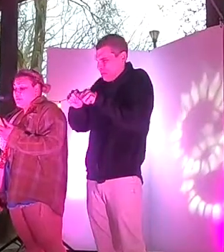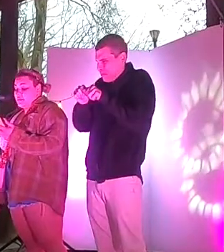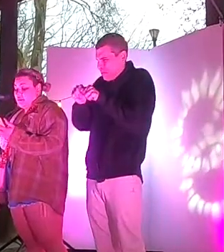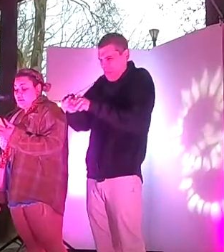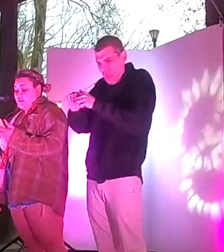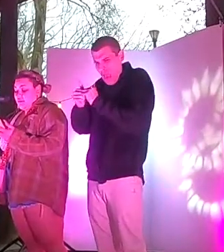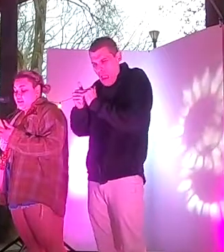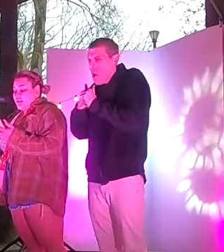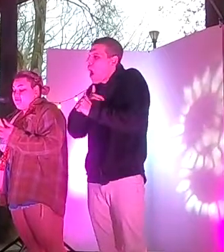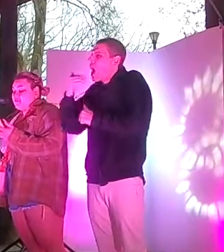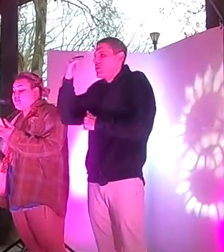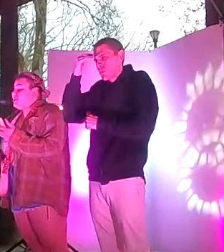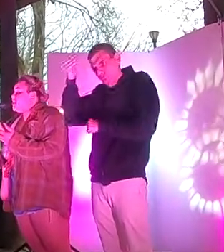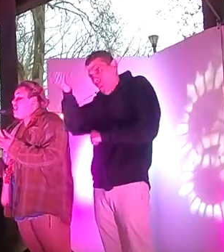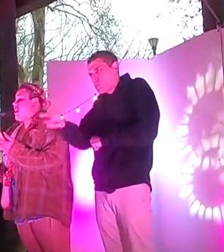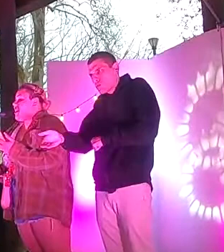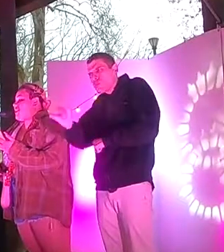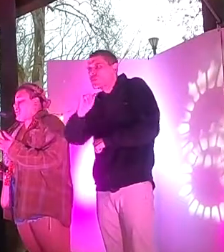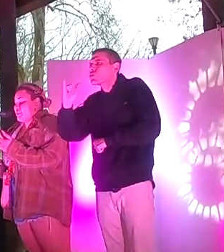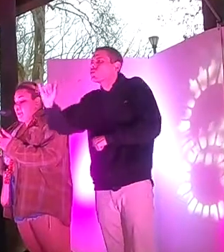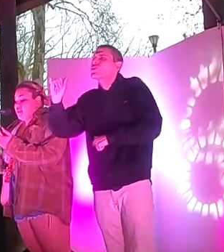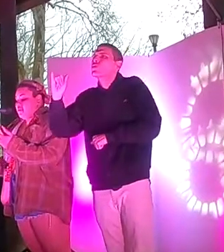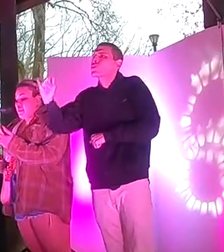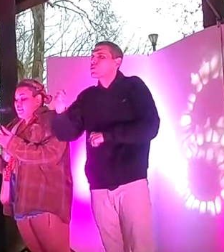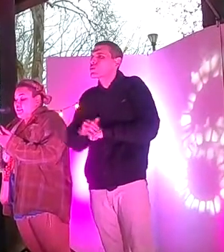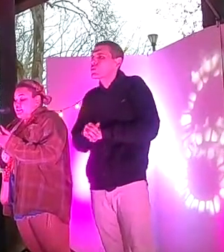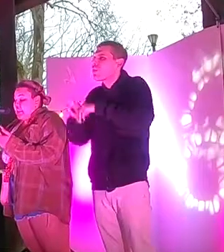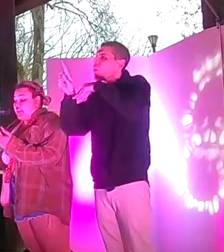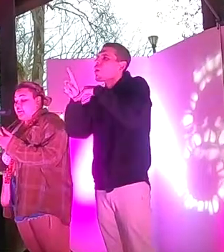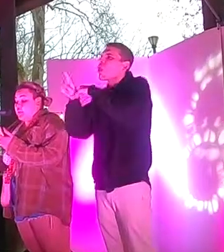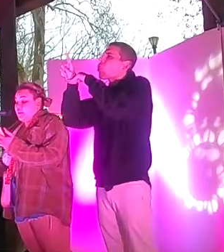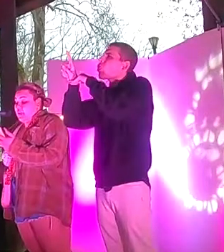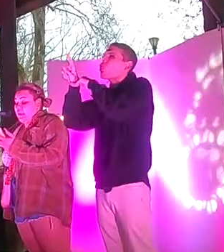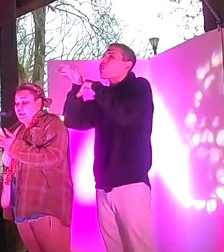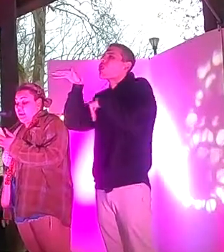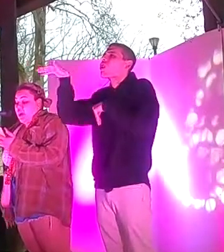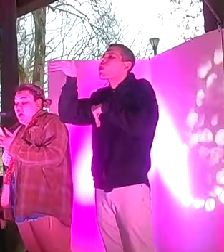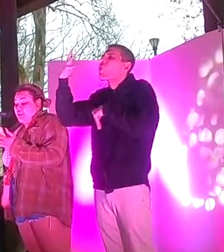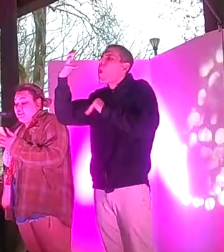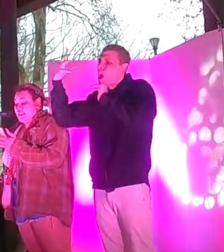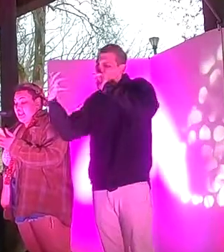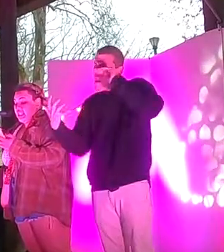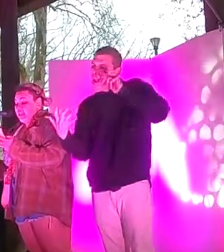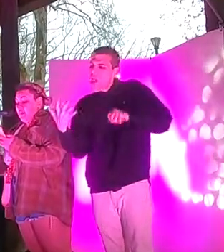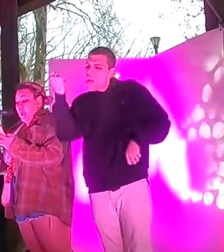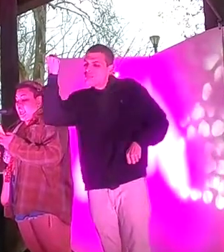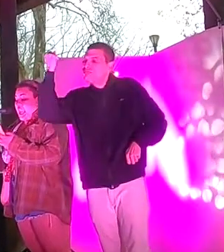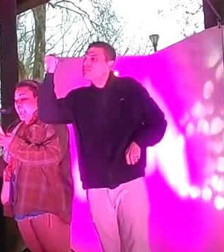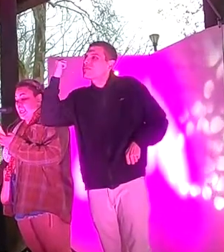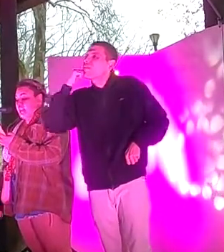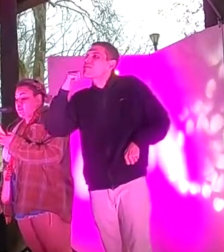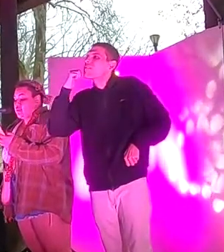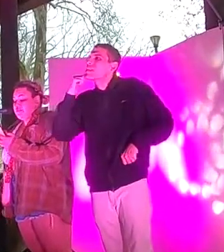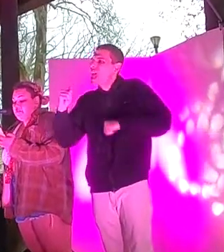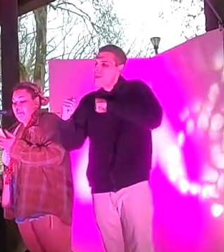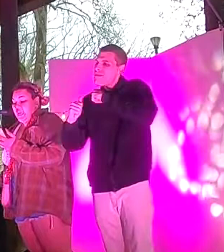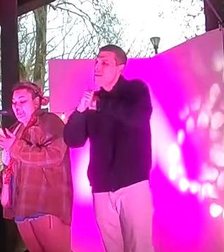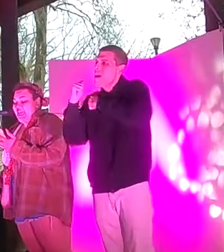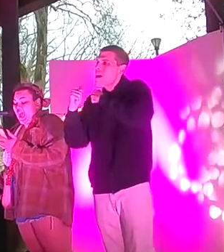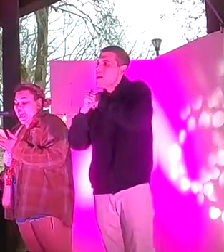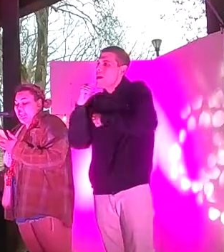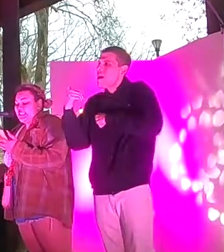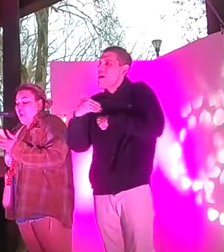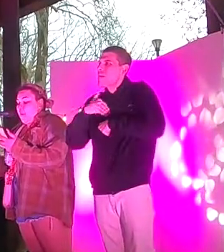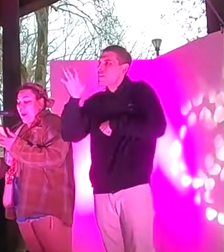too. Yet privileged hands threaten to take her away on the daily. White hands between